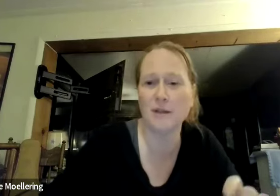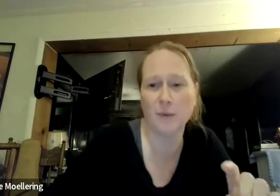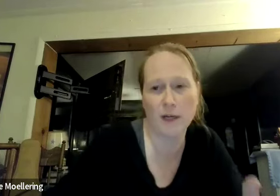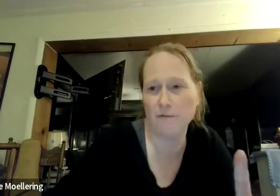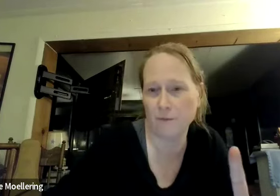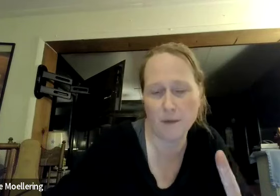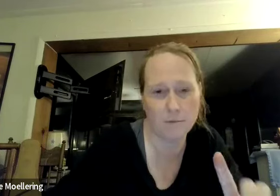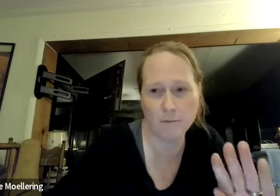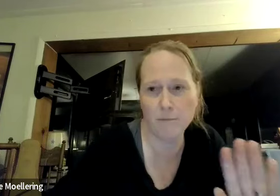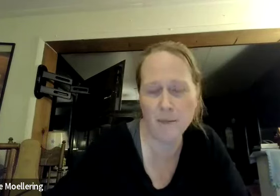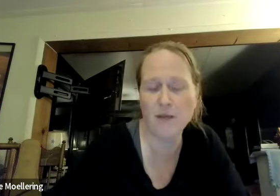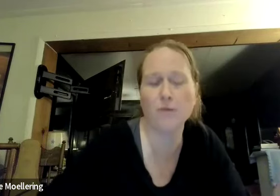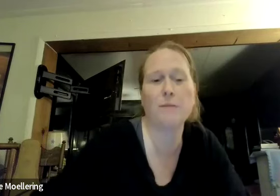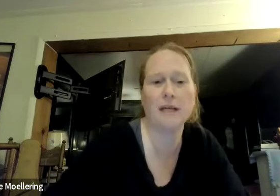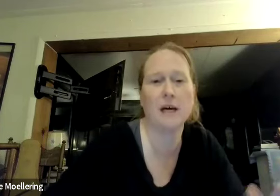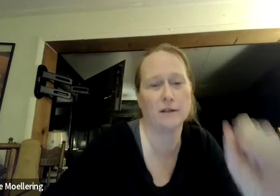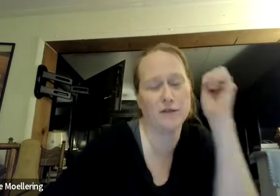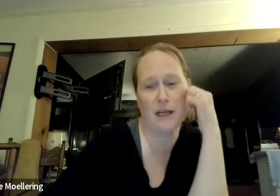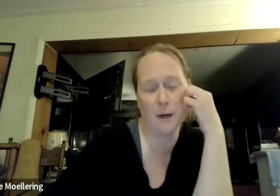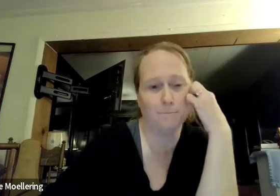the brief, maybe 3-minute colors video.